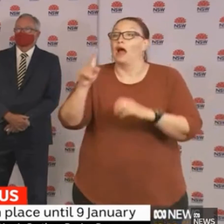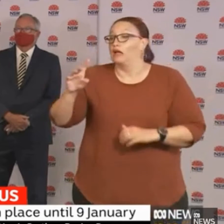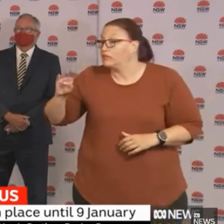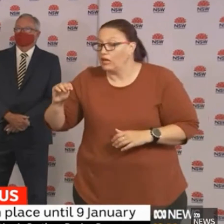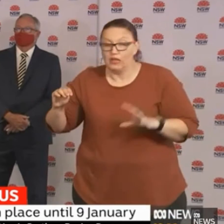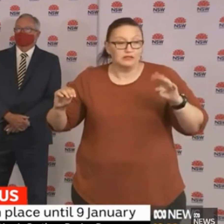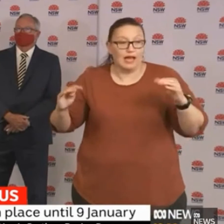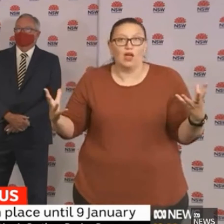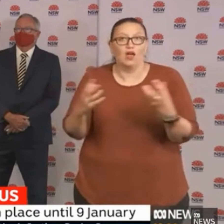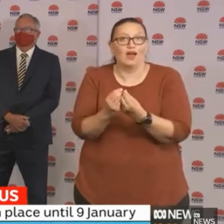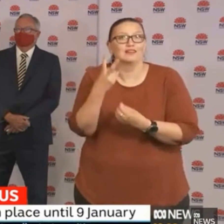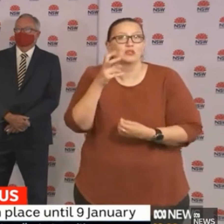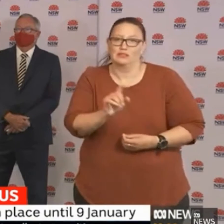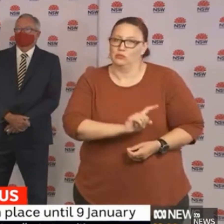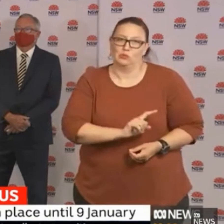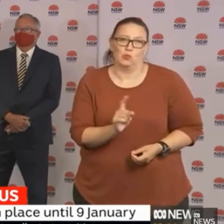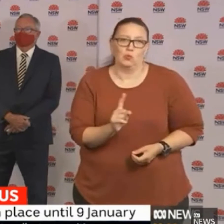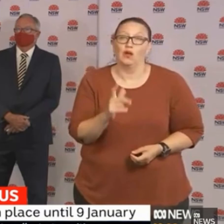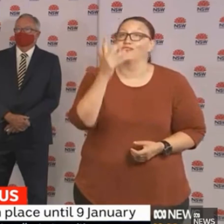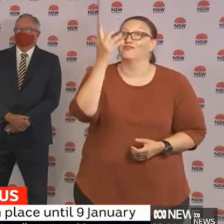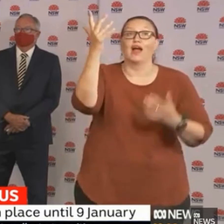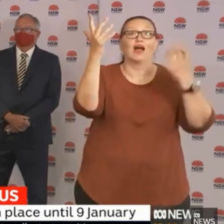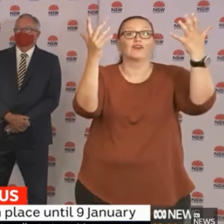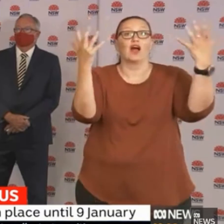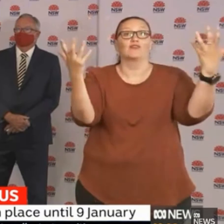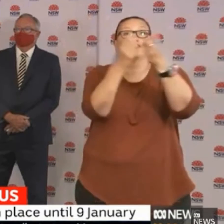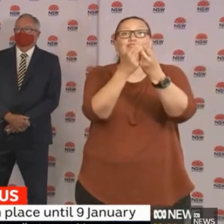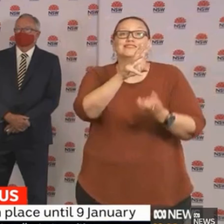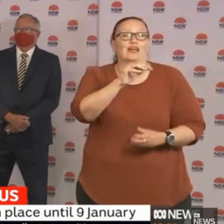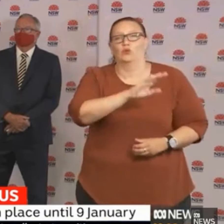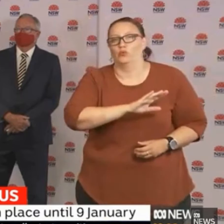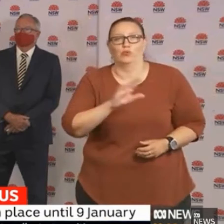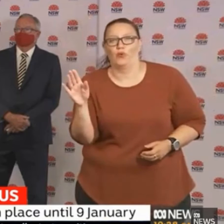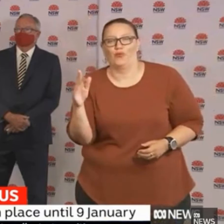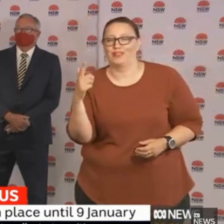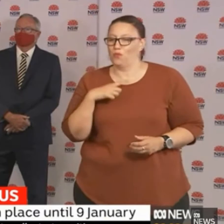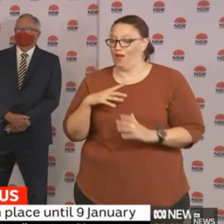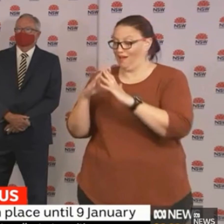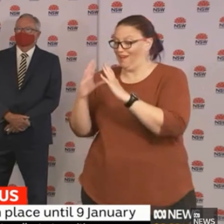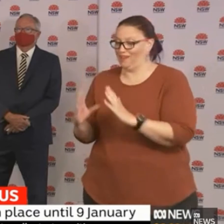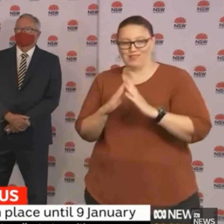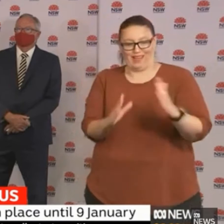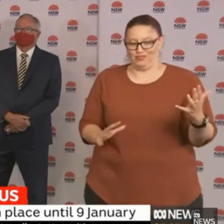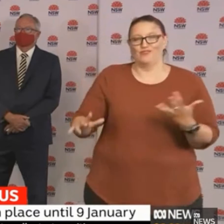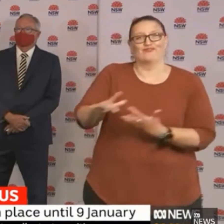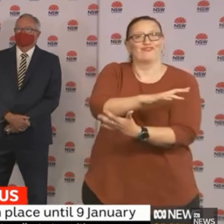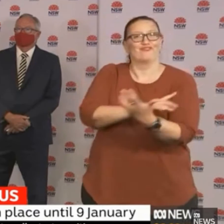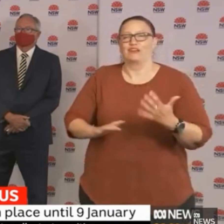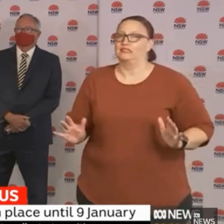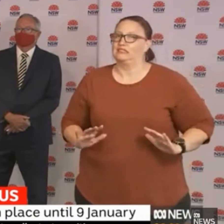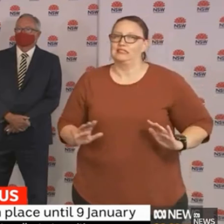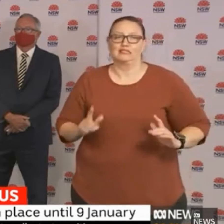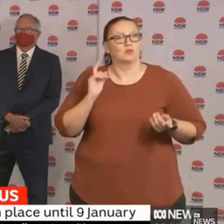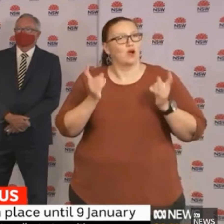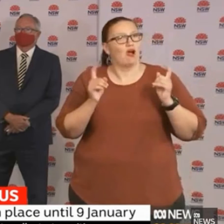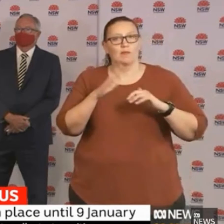groups of 10. So that's what gives us concern. When too much mingling is happening between households, that's when the health experts get concerned